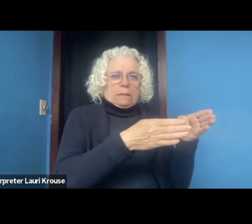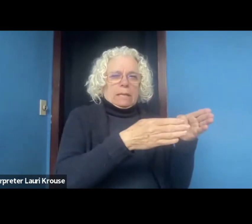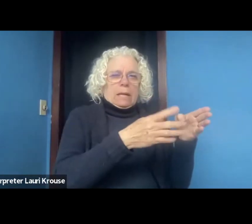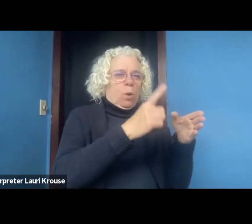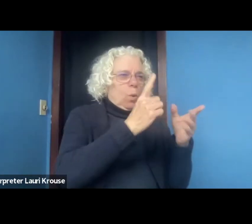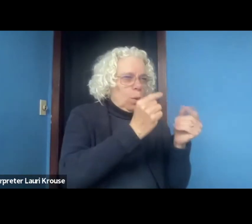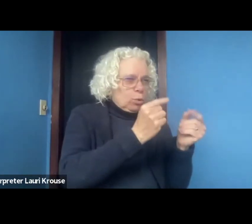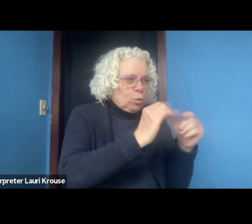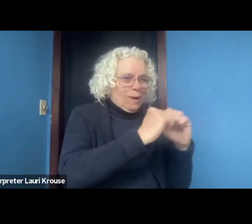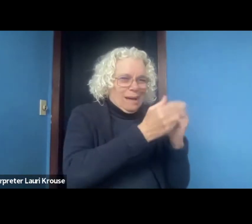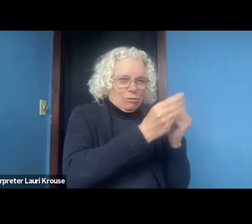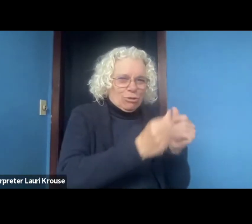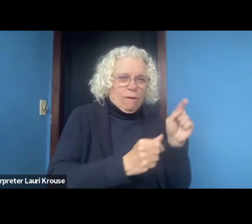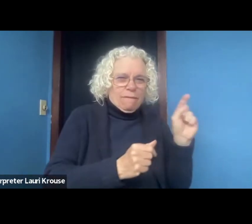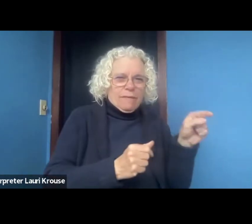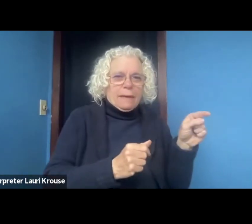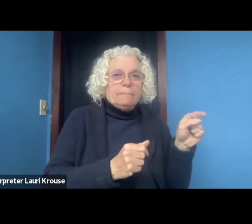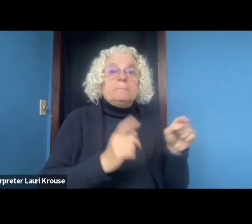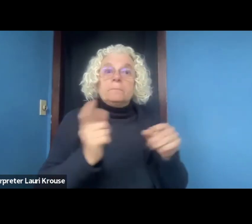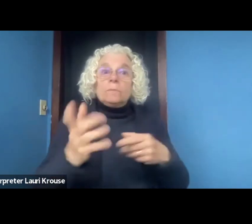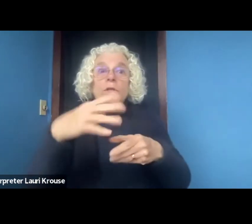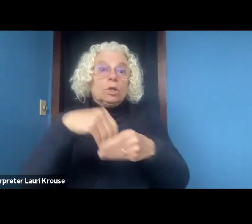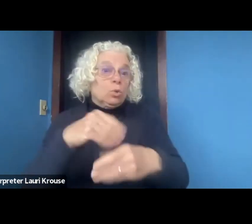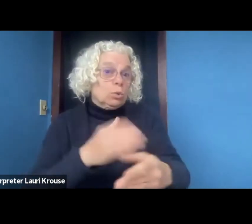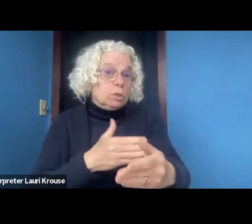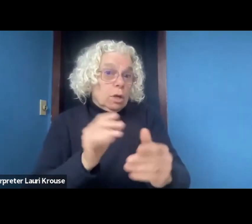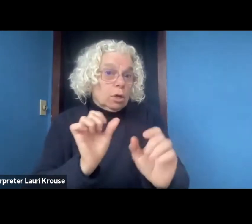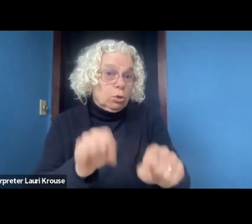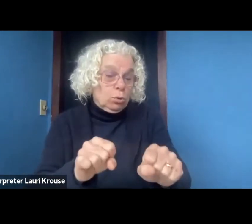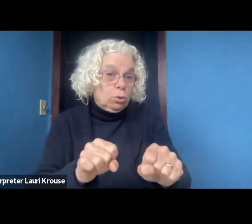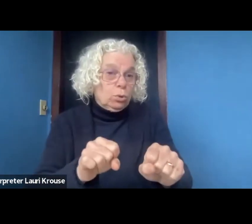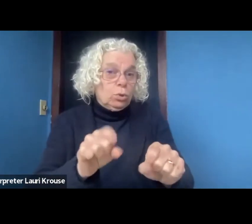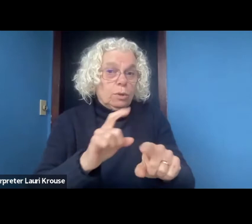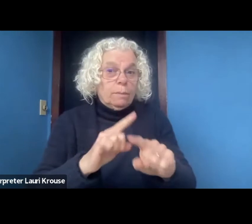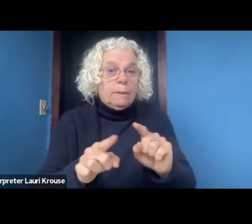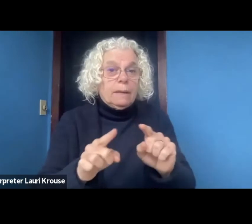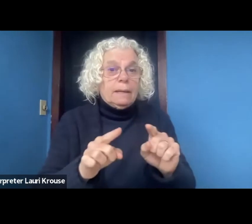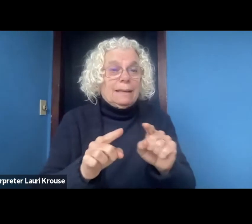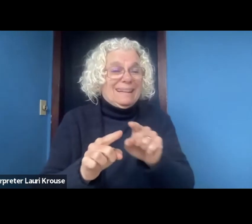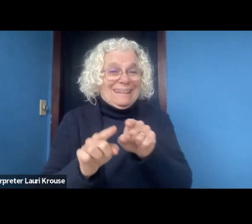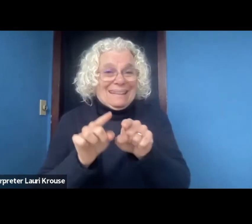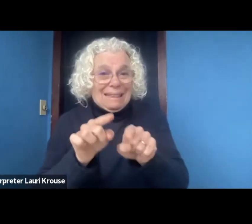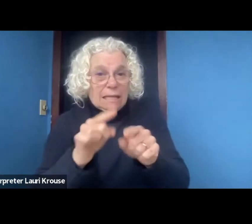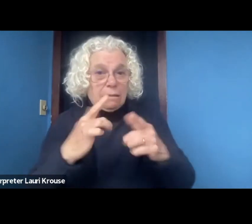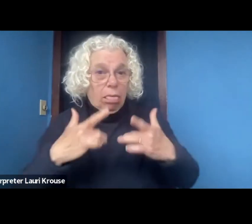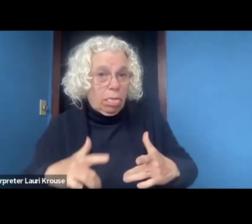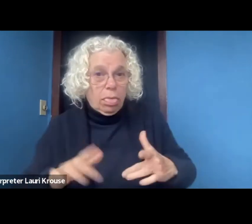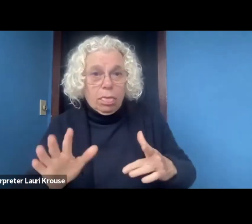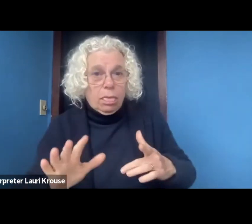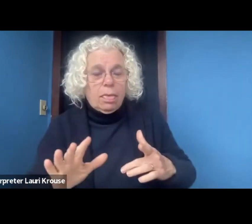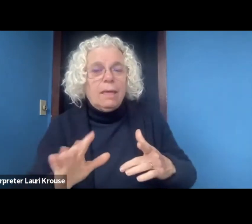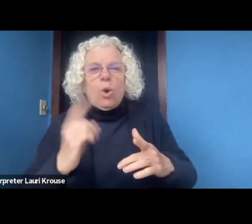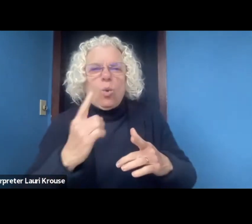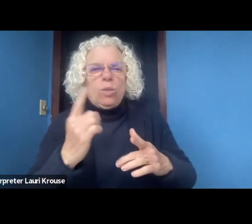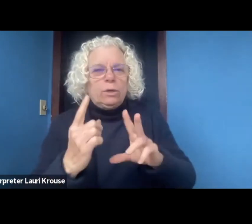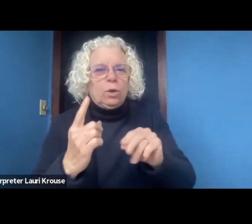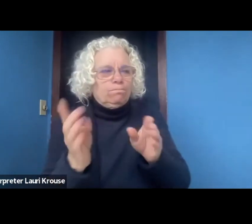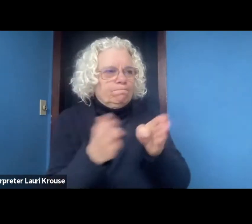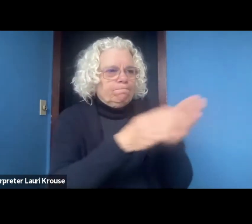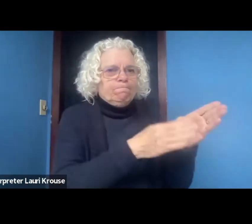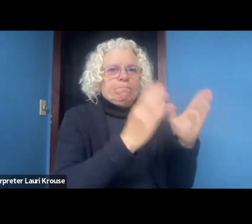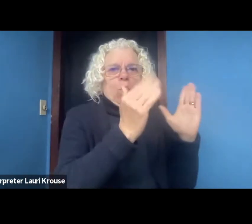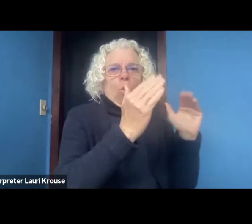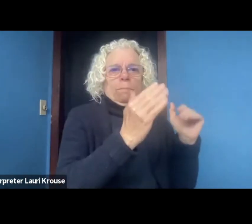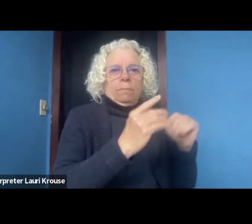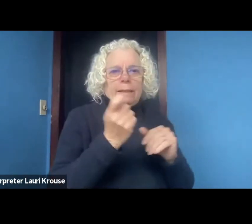song. But I'm thinking if we could also include at least a little bit of hope in there, so some sort of solution. So